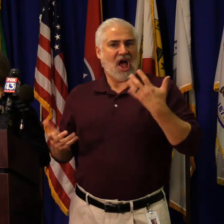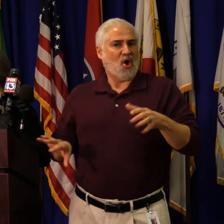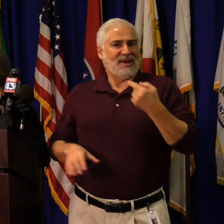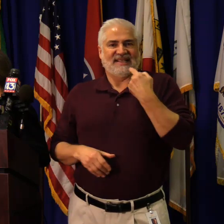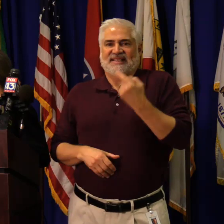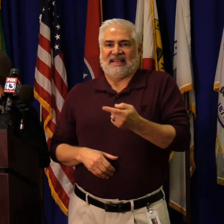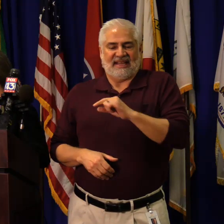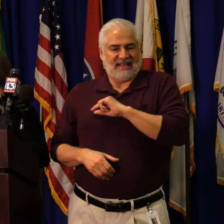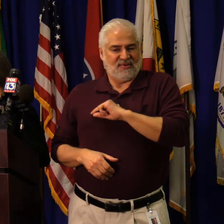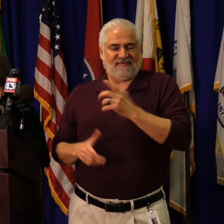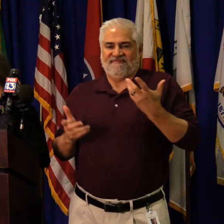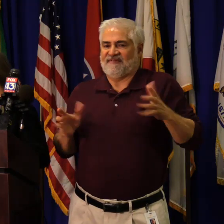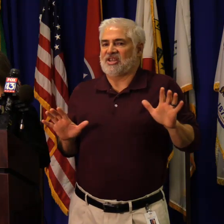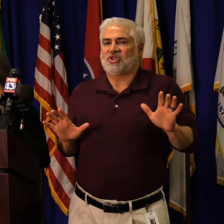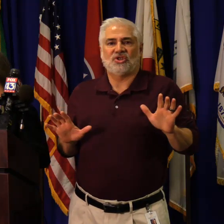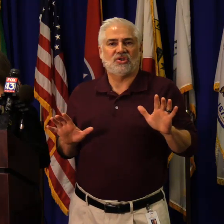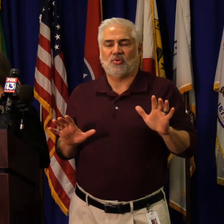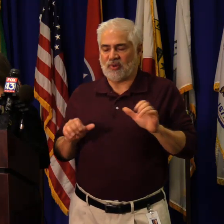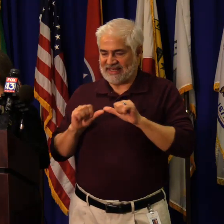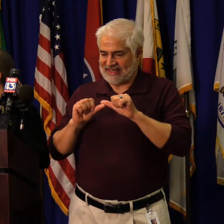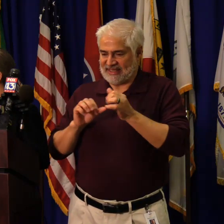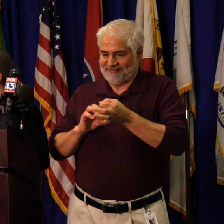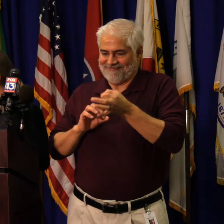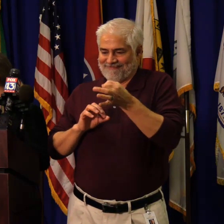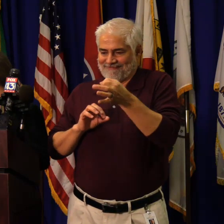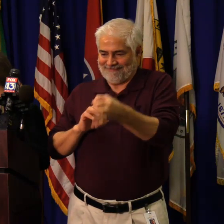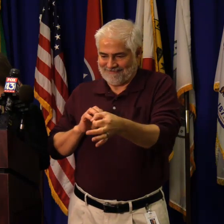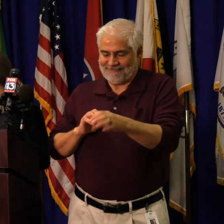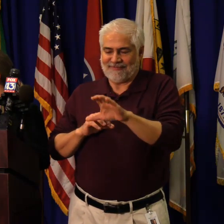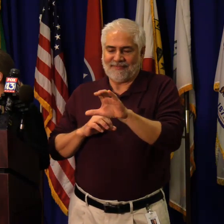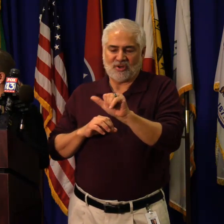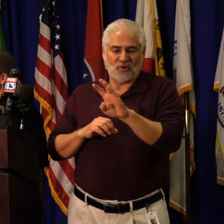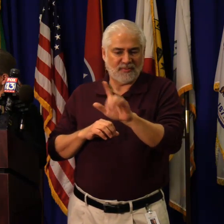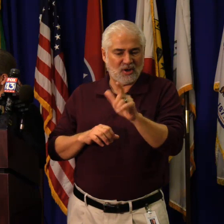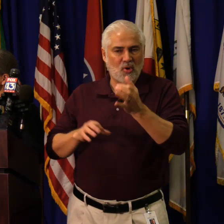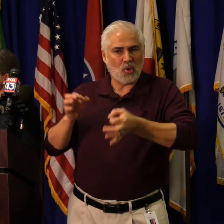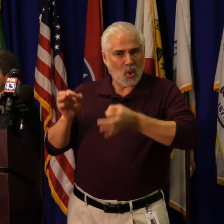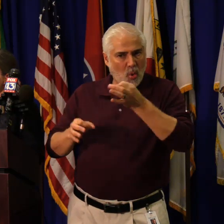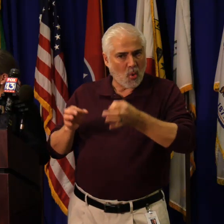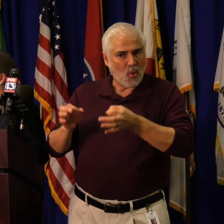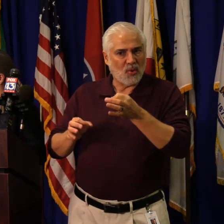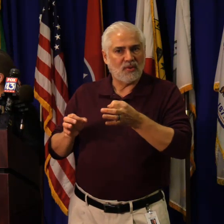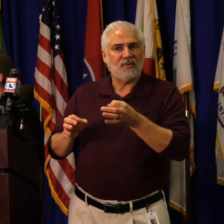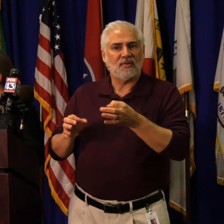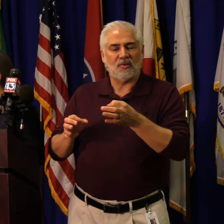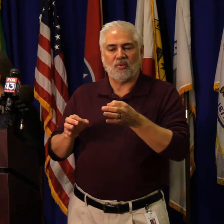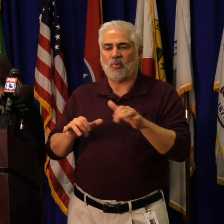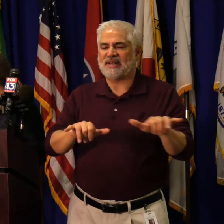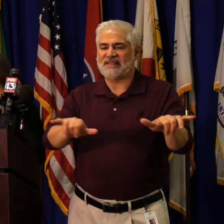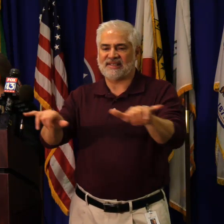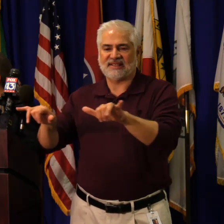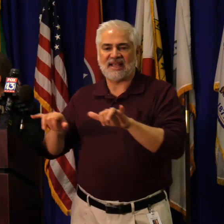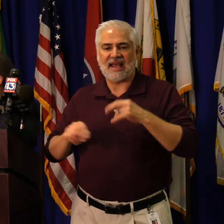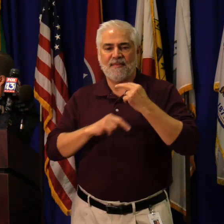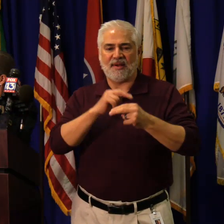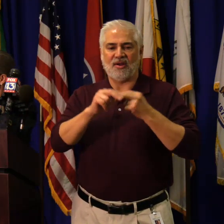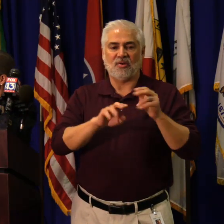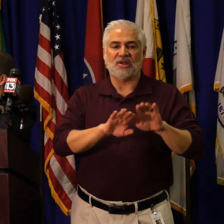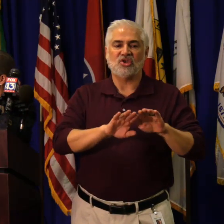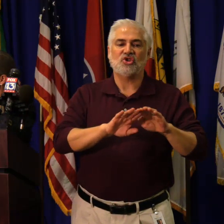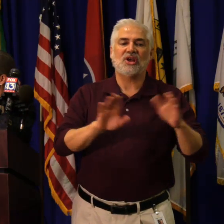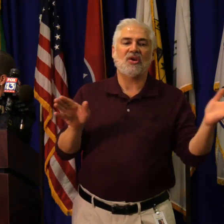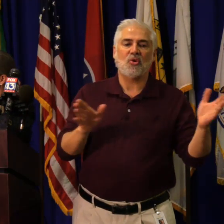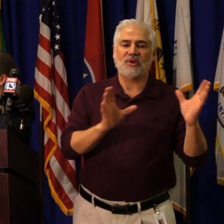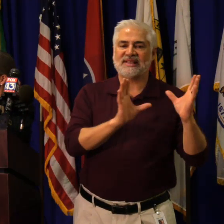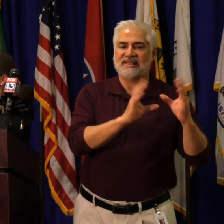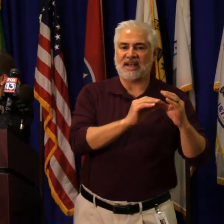And so we had continued their case to get it into the criminal courts. Even though we're all in the same building, the general sessions courts and the